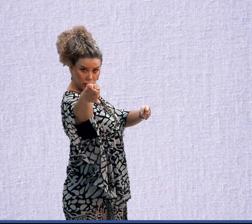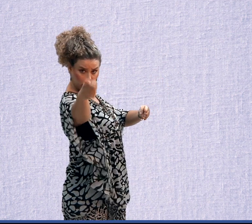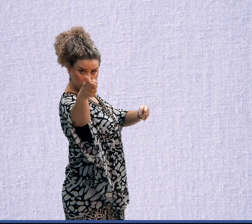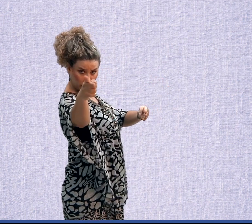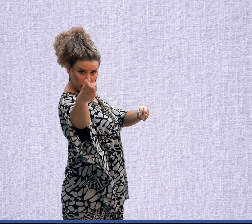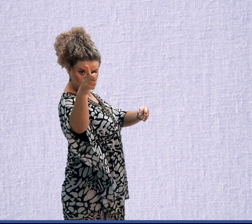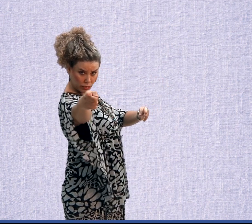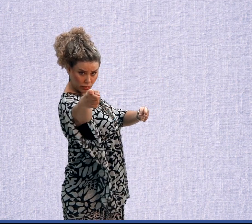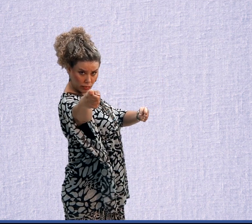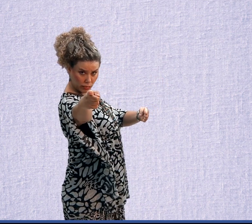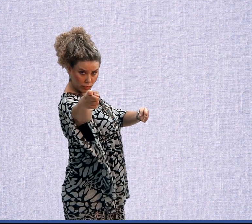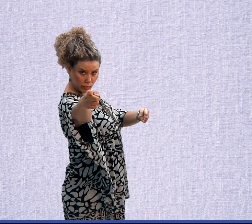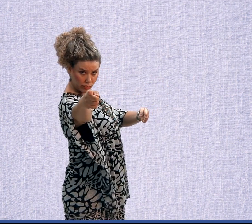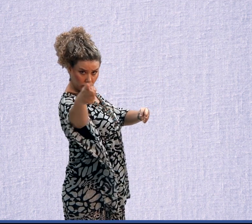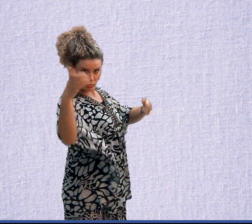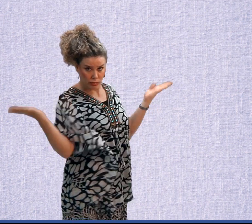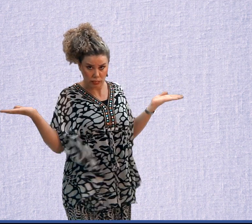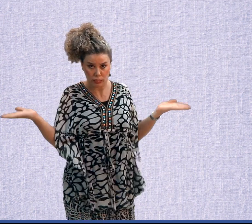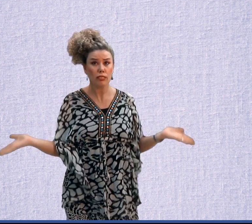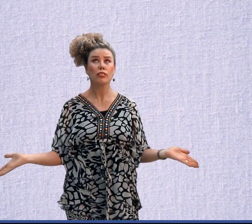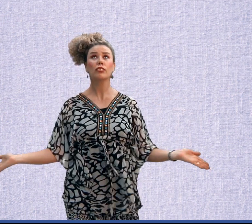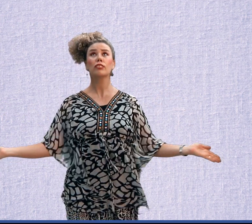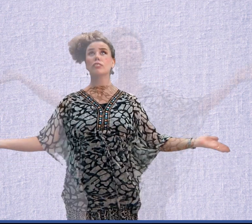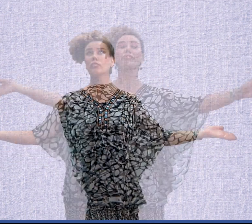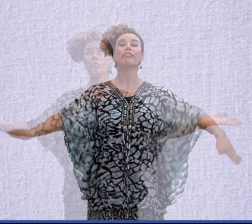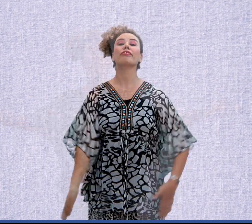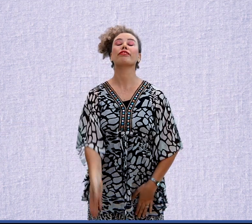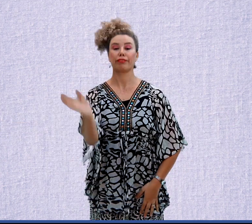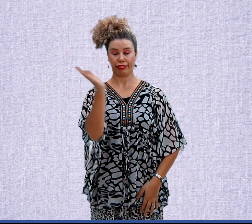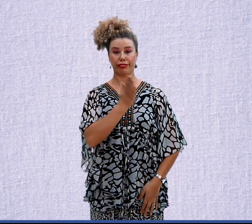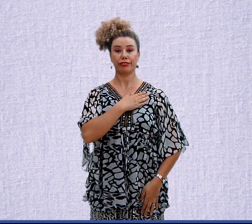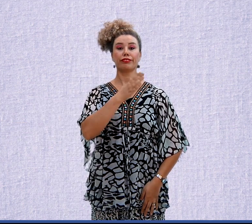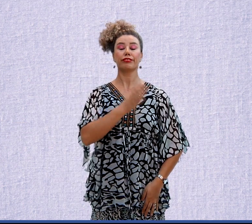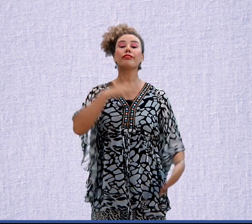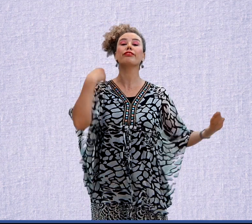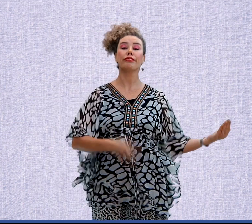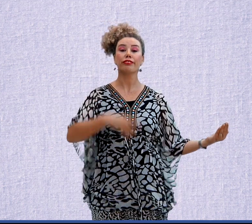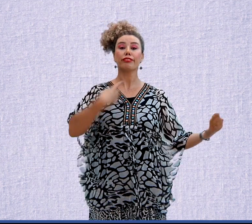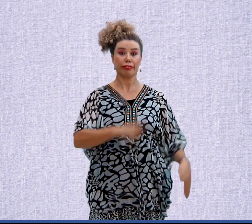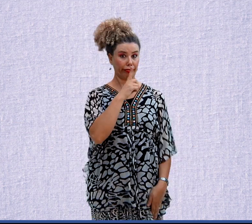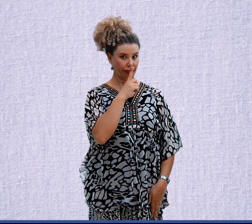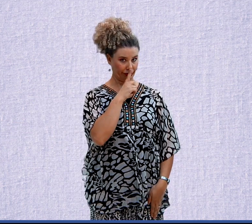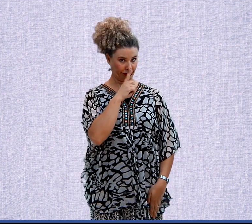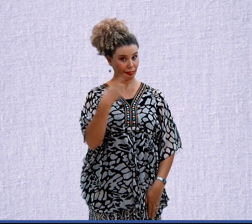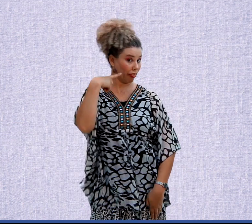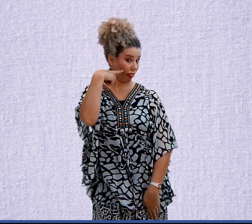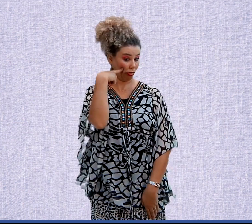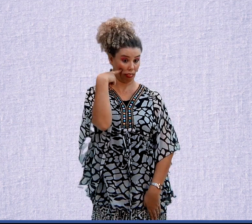for the umpteenth time? Hey, hey. Chris Bono, Johnny Clegg, Eschel, Rudy,